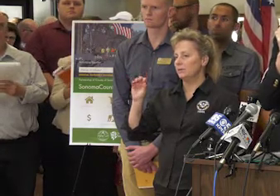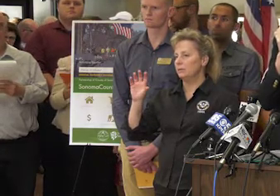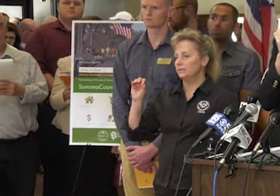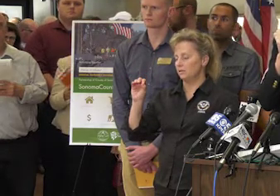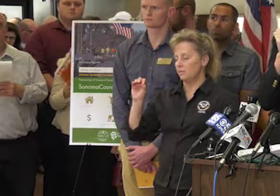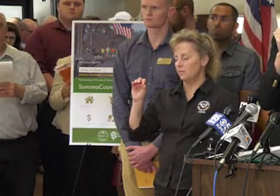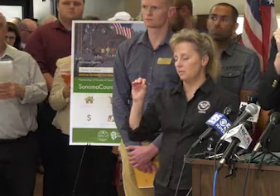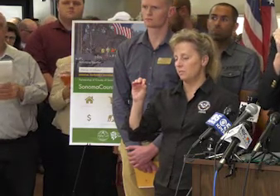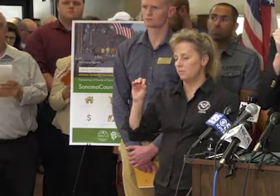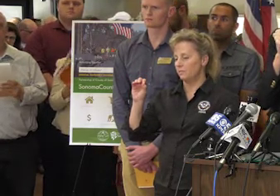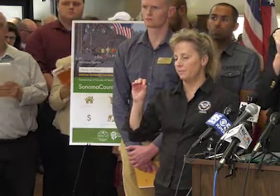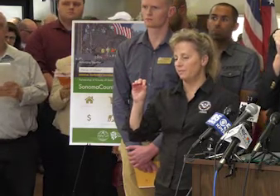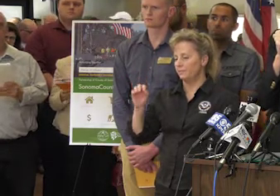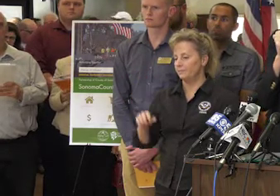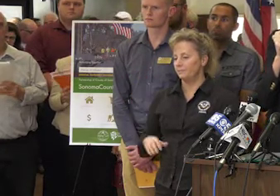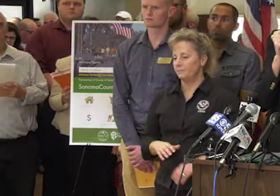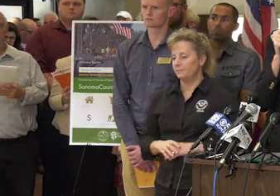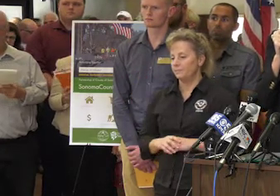565-6700.